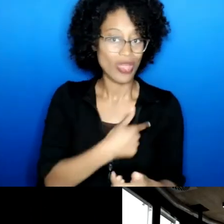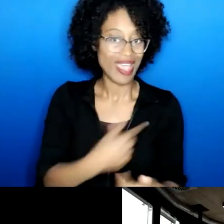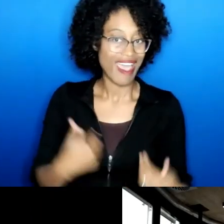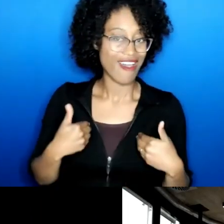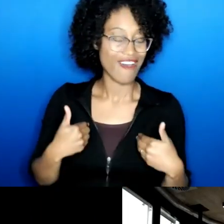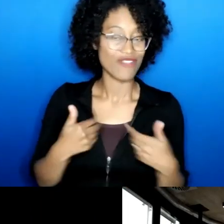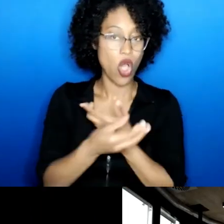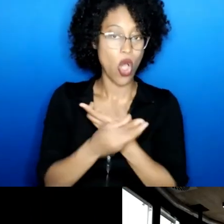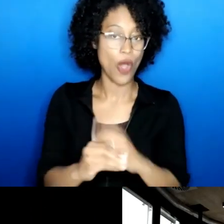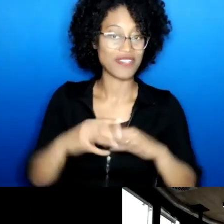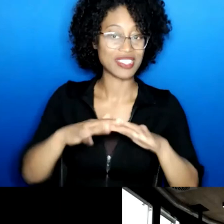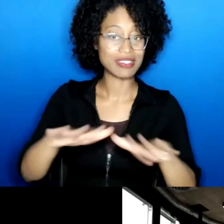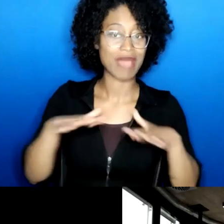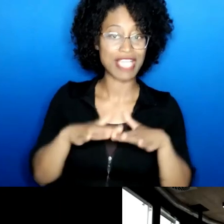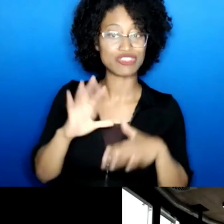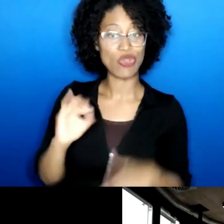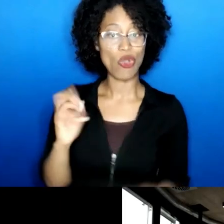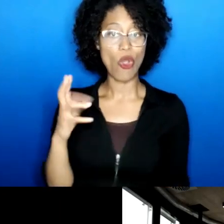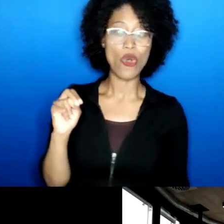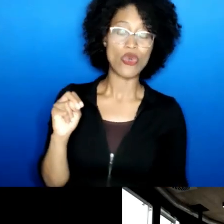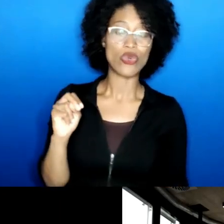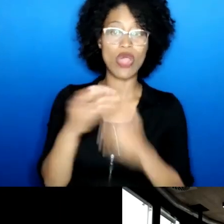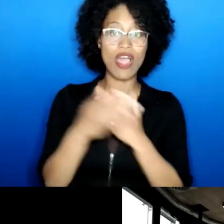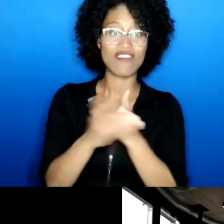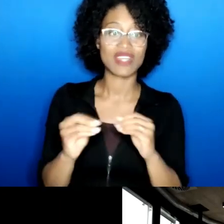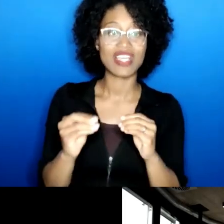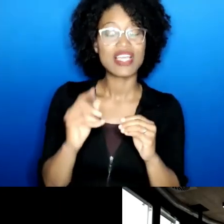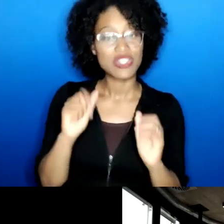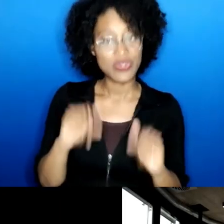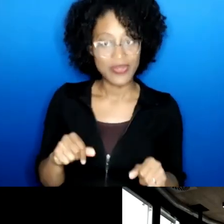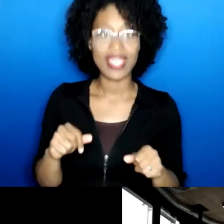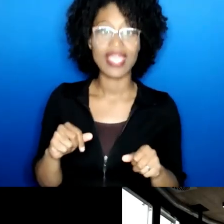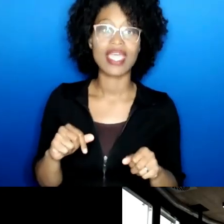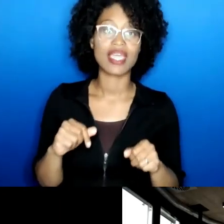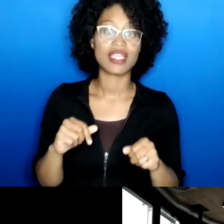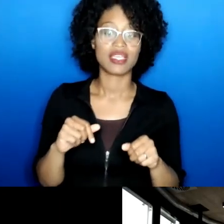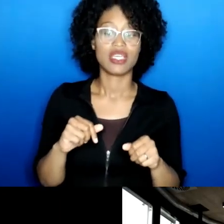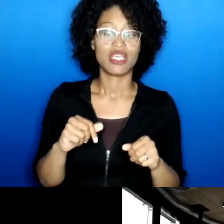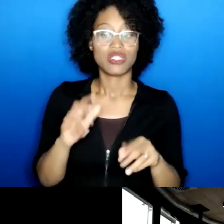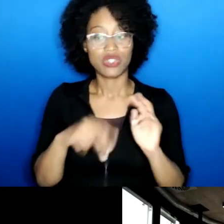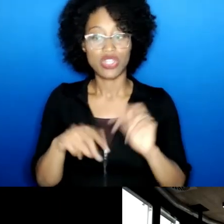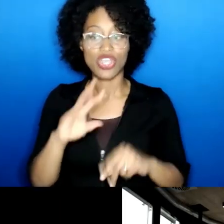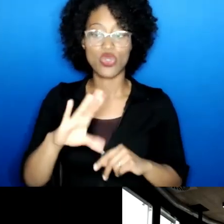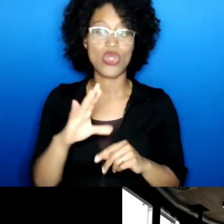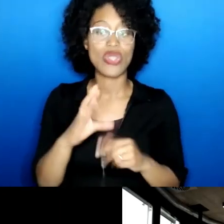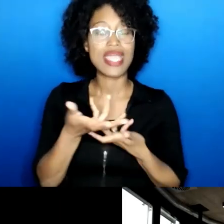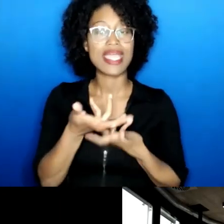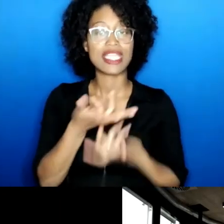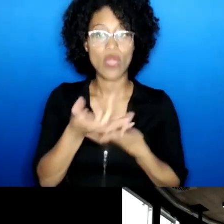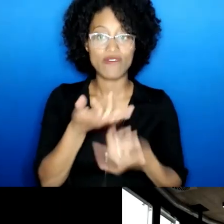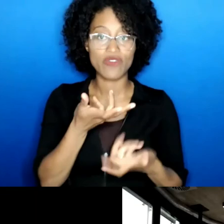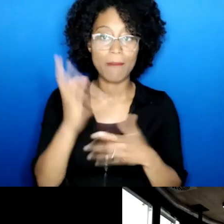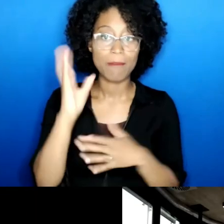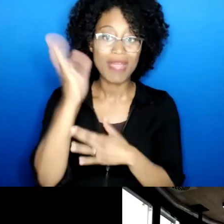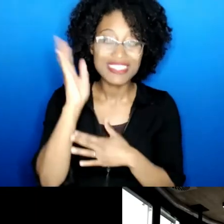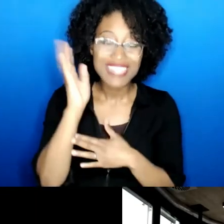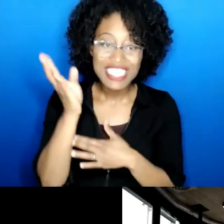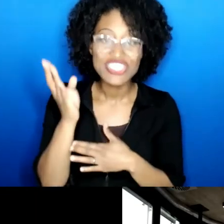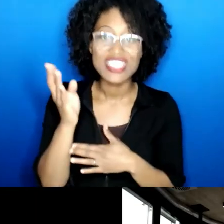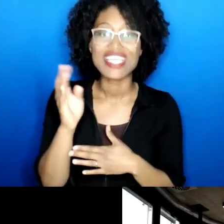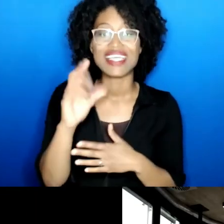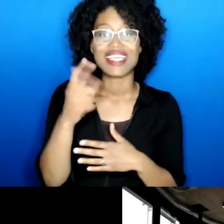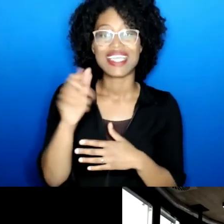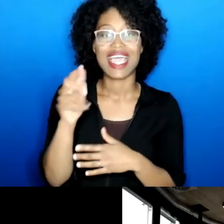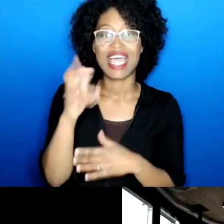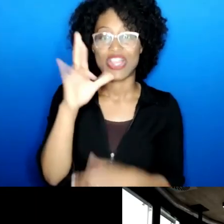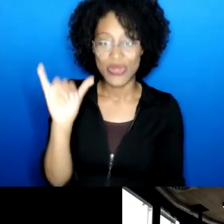own office. You'll be able to go to the interactive presentation gallery. There'll be some demonstration opportunities, but if